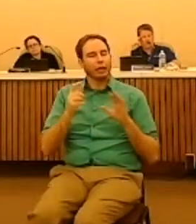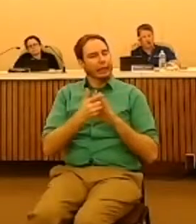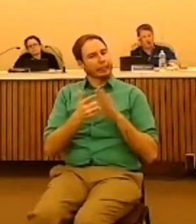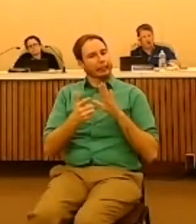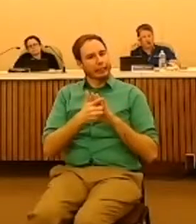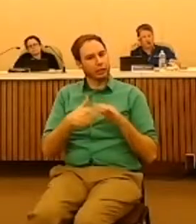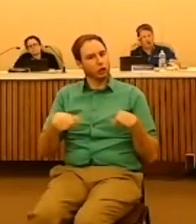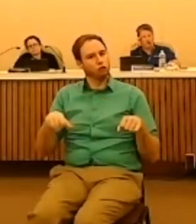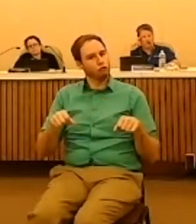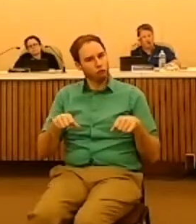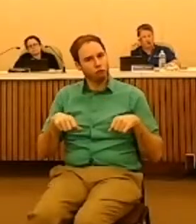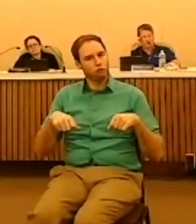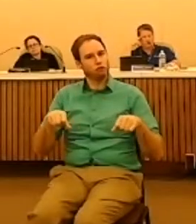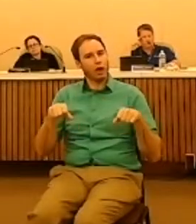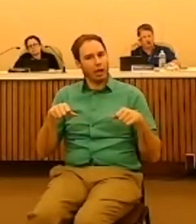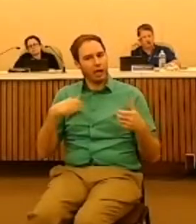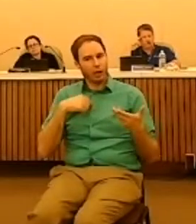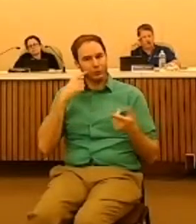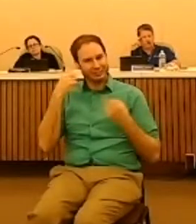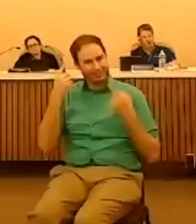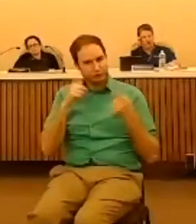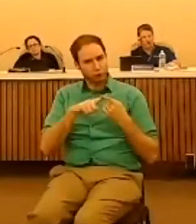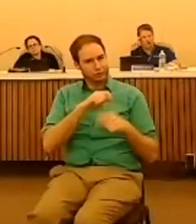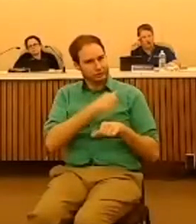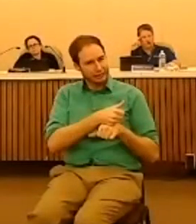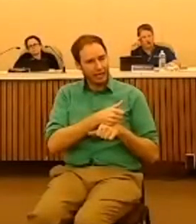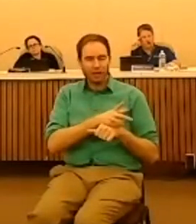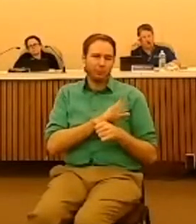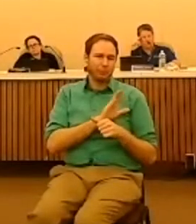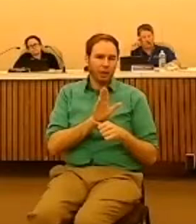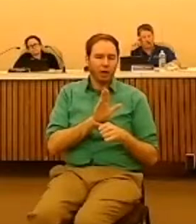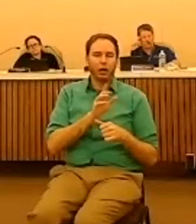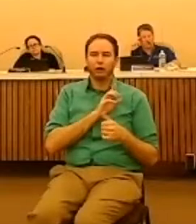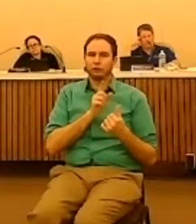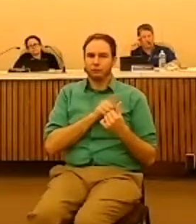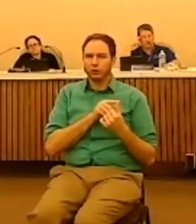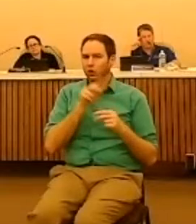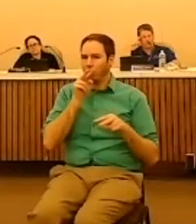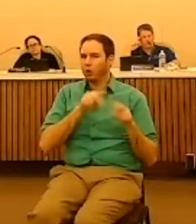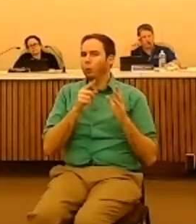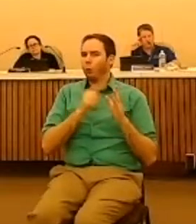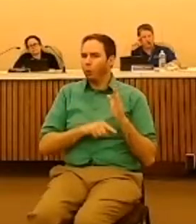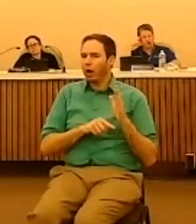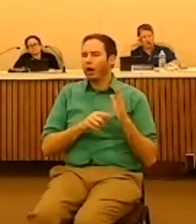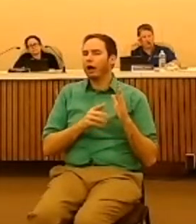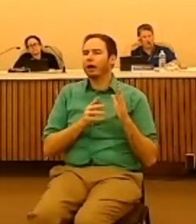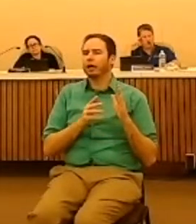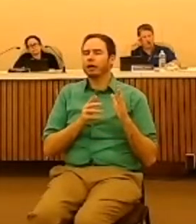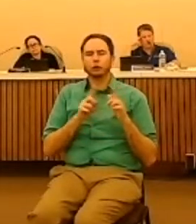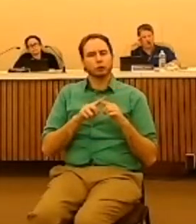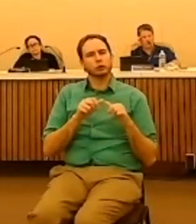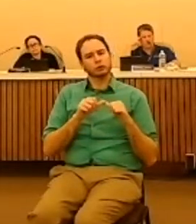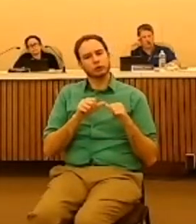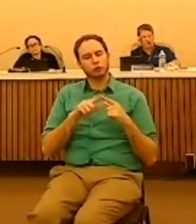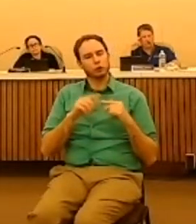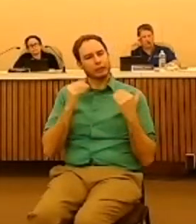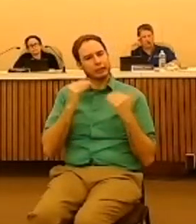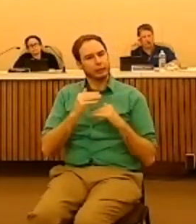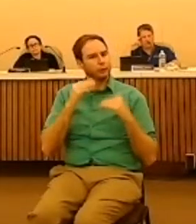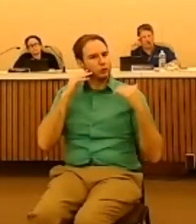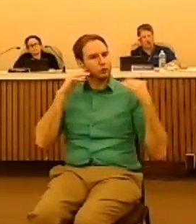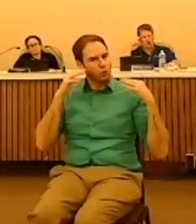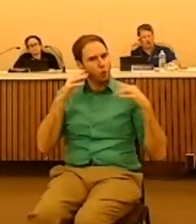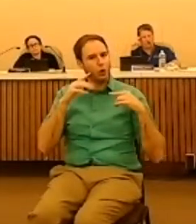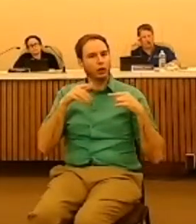riding elsewhere is why I would consider it. But I would also take a look at what can we do to contain the noise, especially